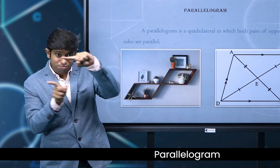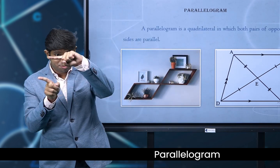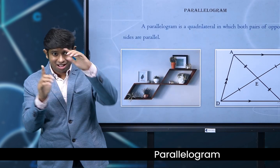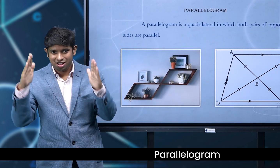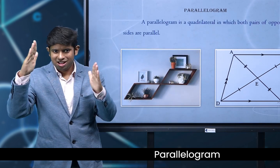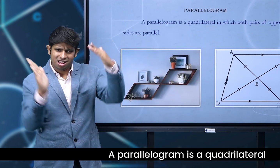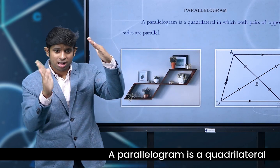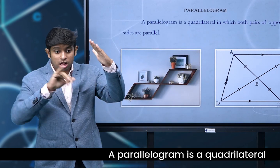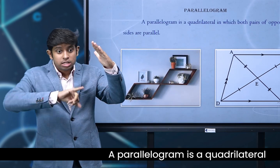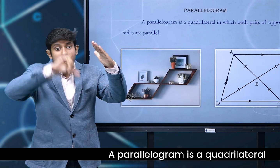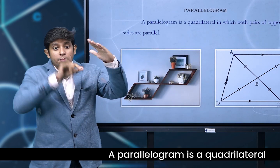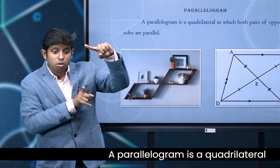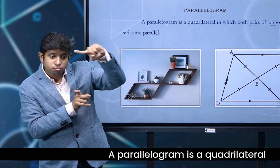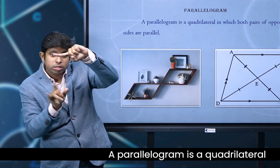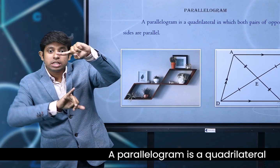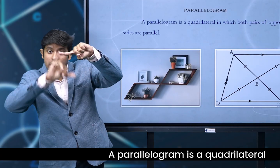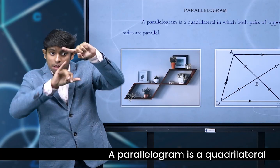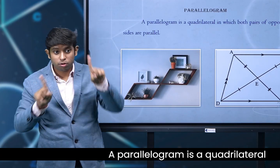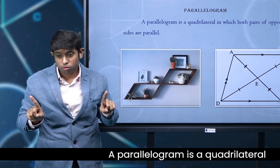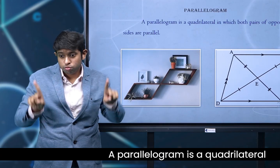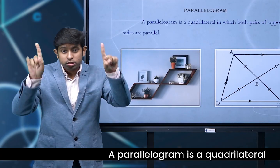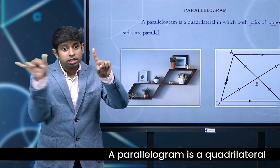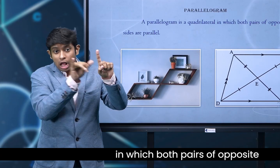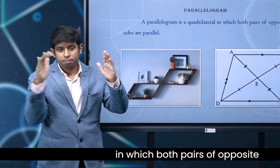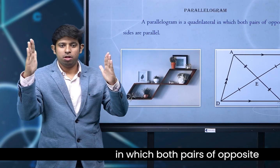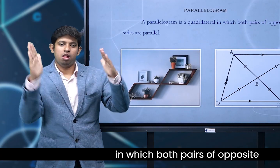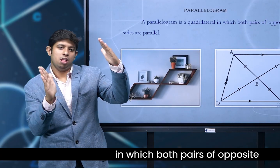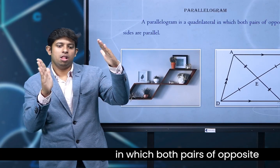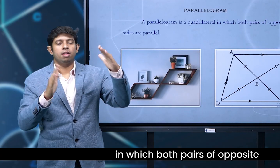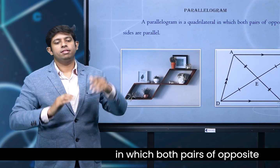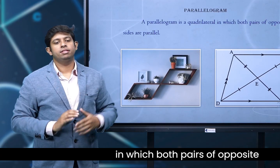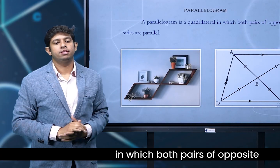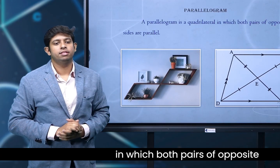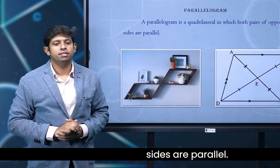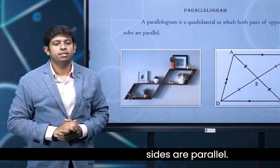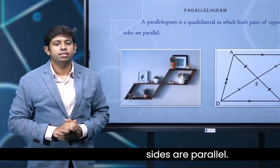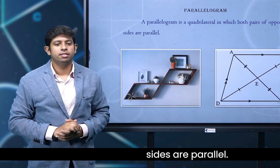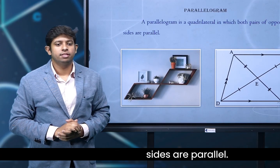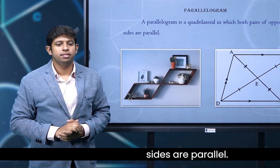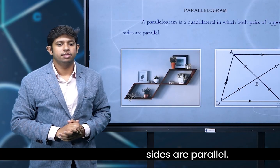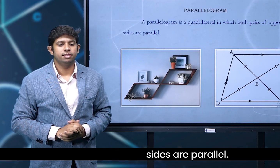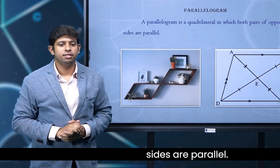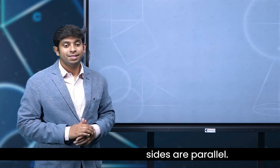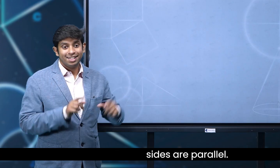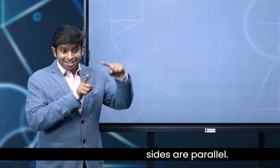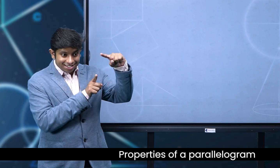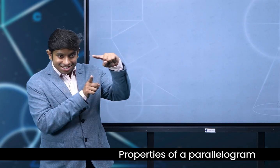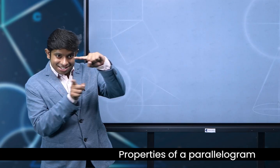Parallelogram. A parallelogram is a quadrilateral in which both pairs of opposite sides are parallel. Properties